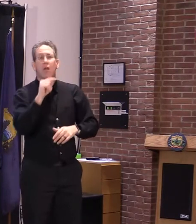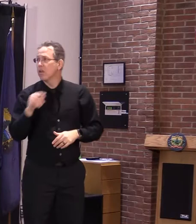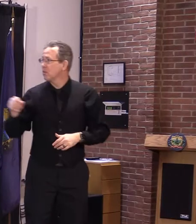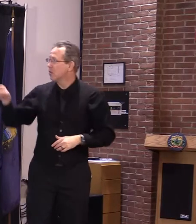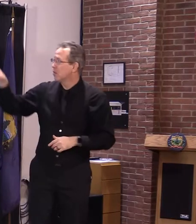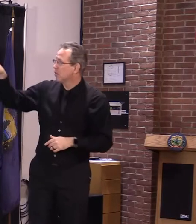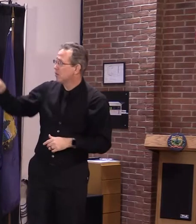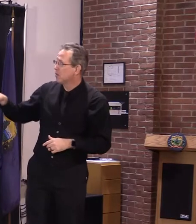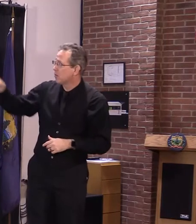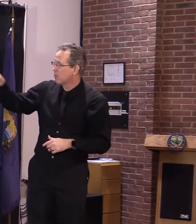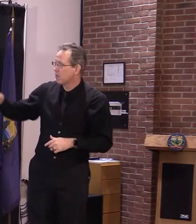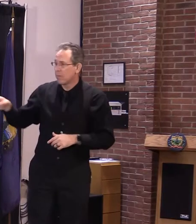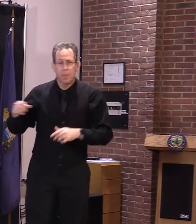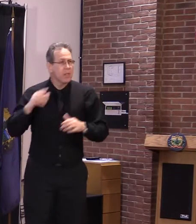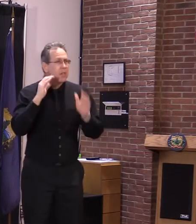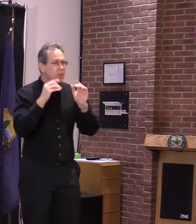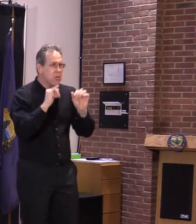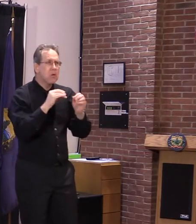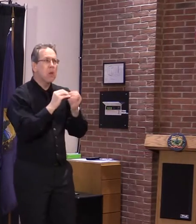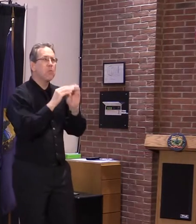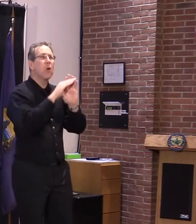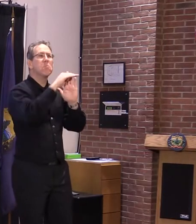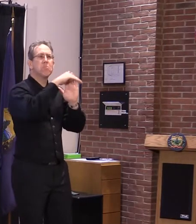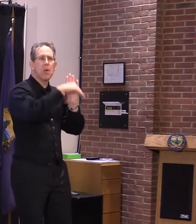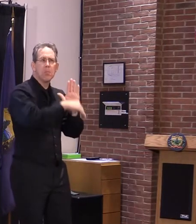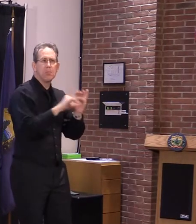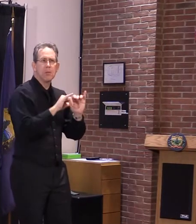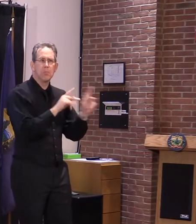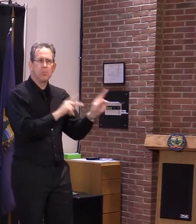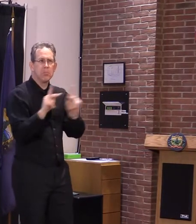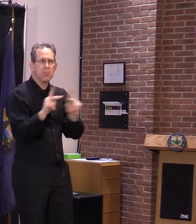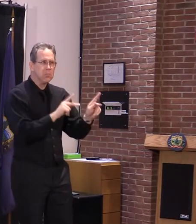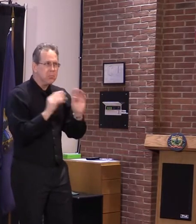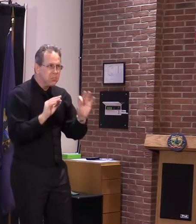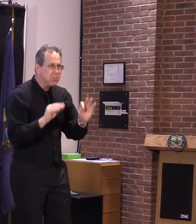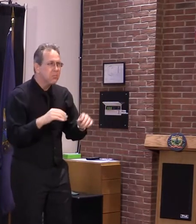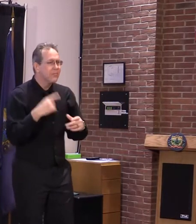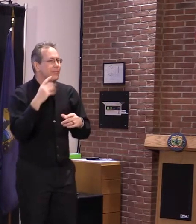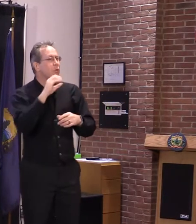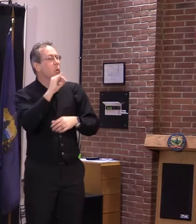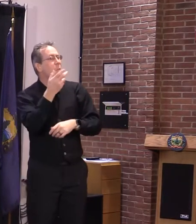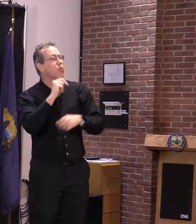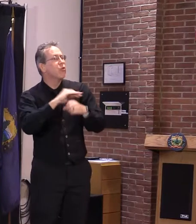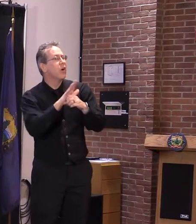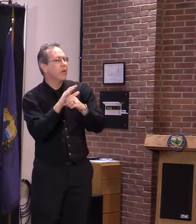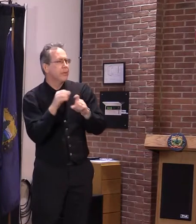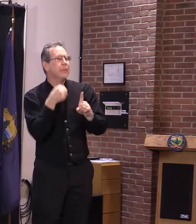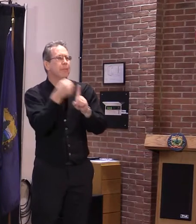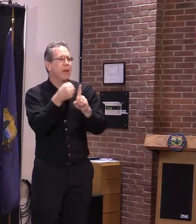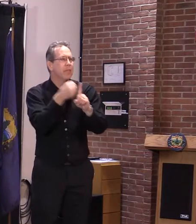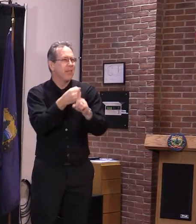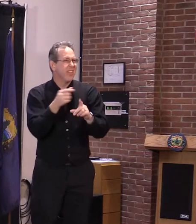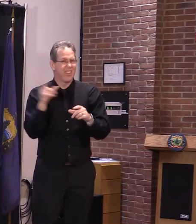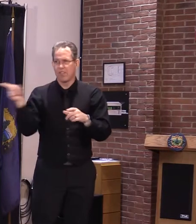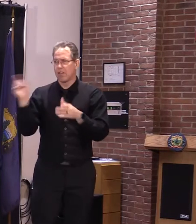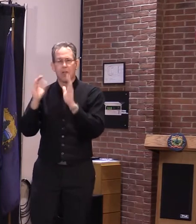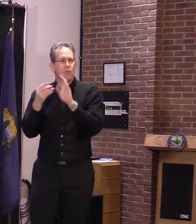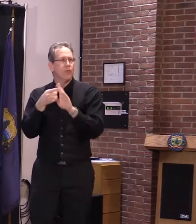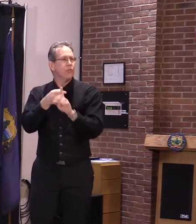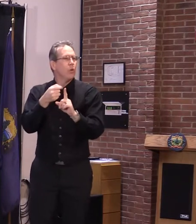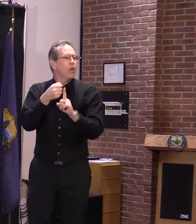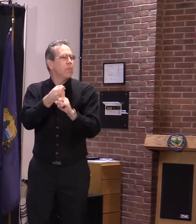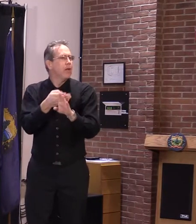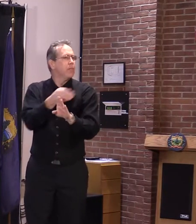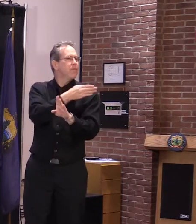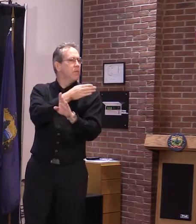the region did see Omicron an impact from Omicron earlier than Vermont. And for the most part, for all of those states, the